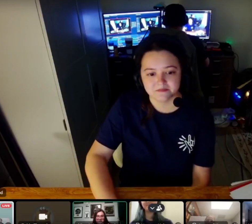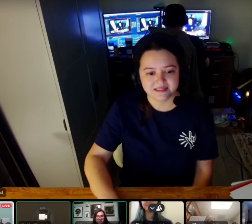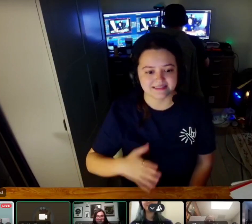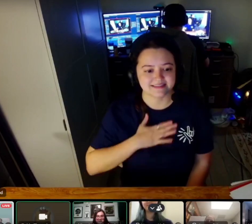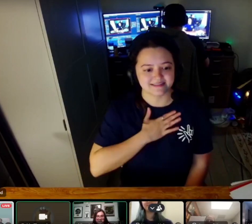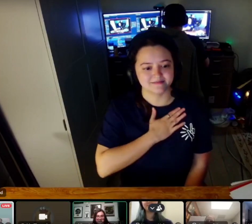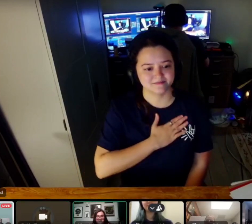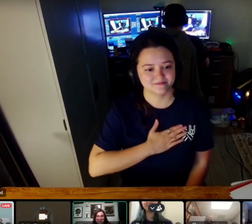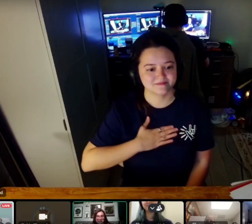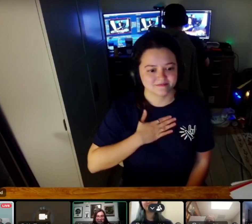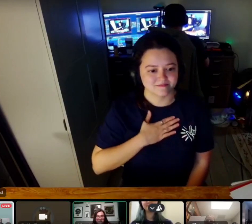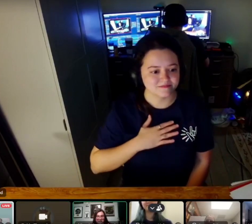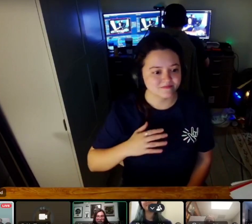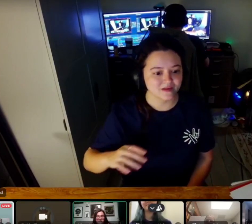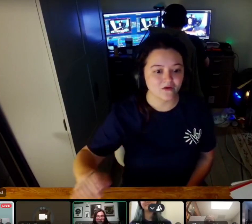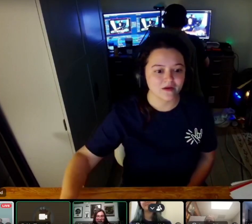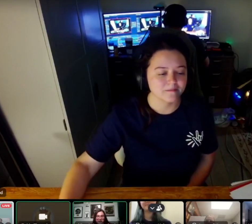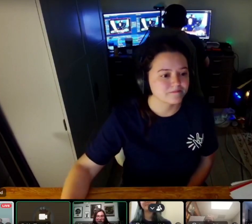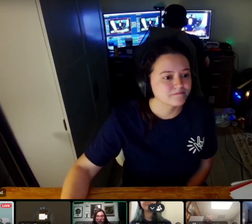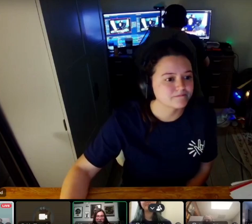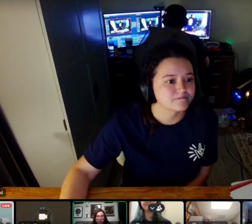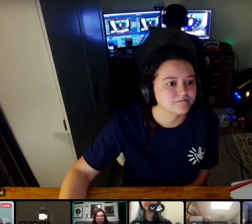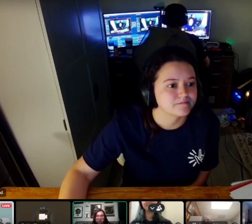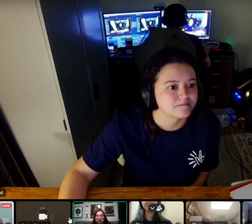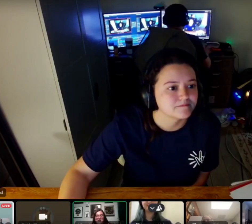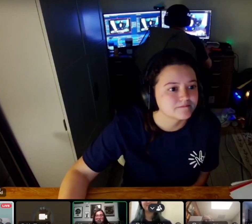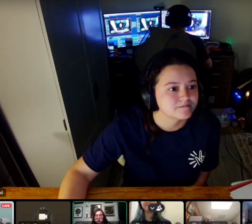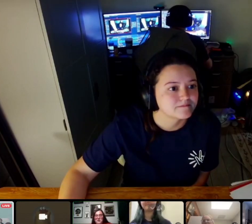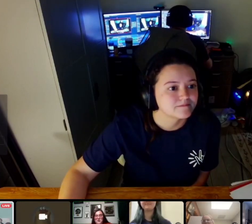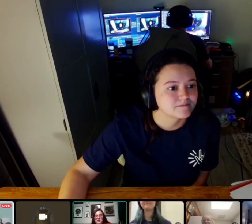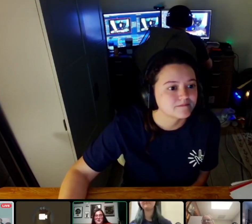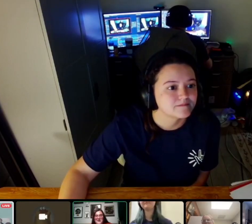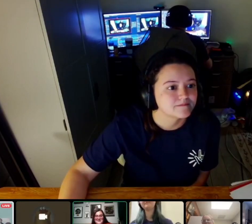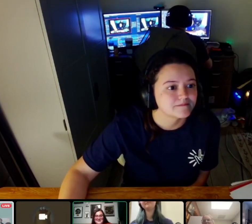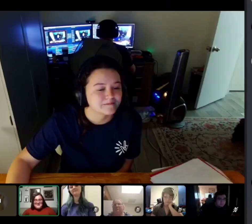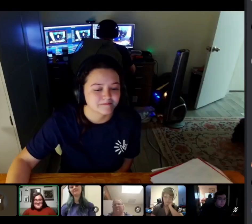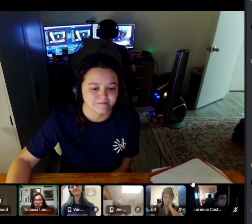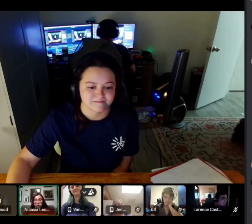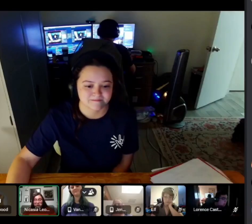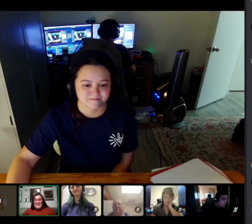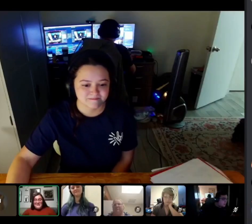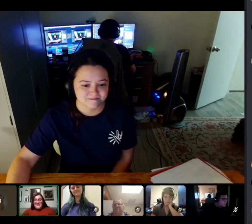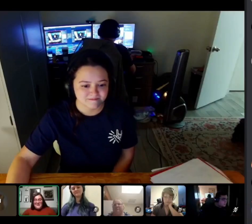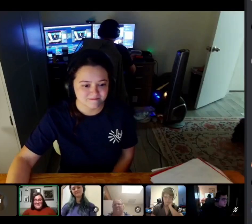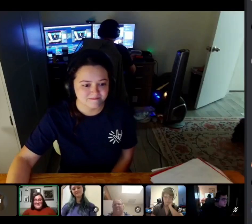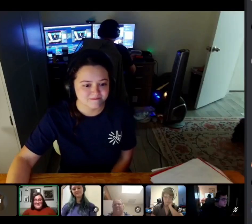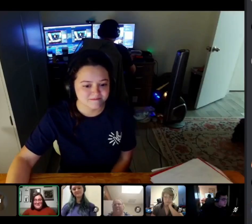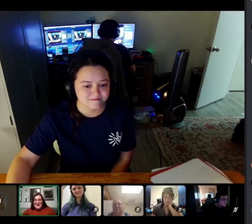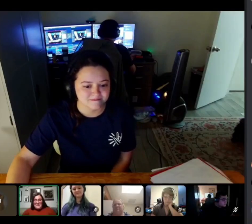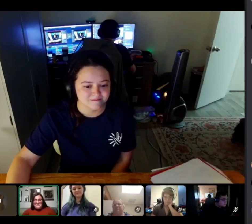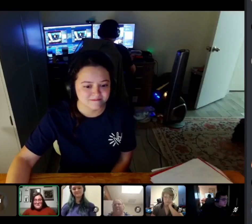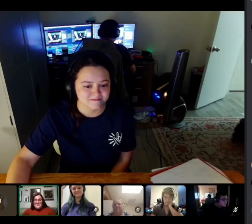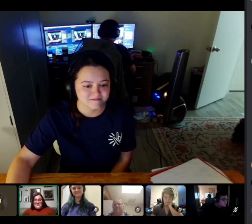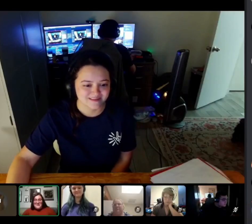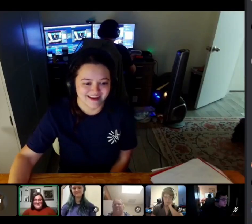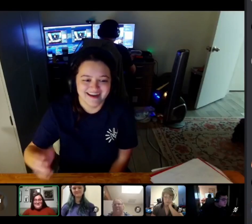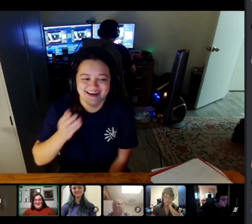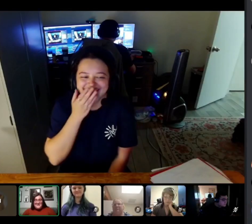Vanessa had said in the chat that her ASL teacher would only let her leave the classroom if they signed